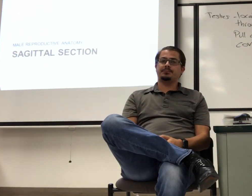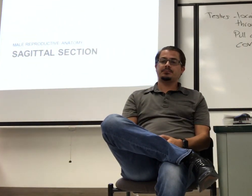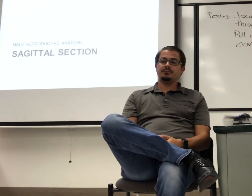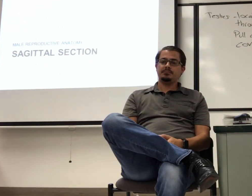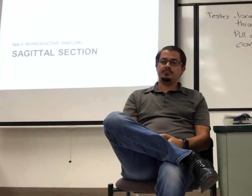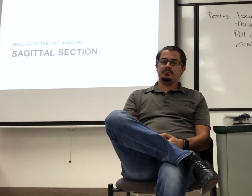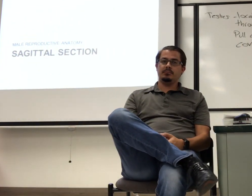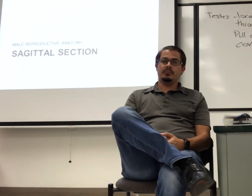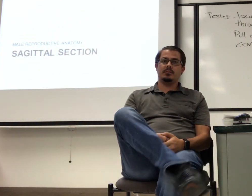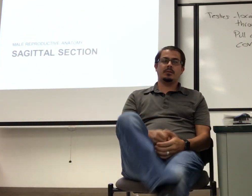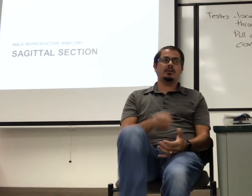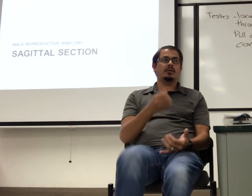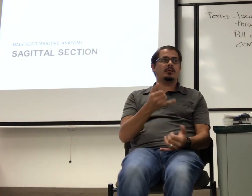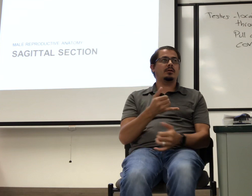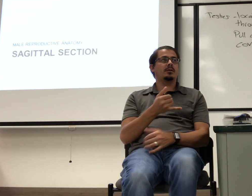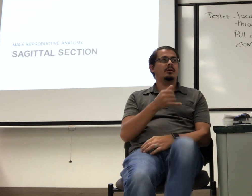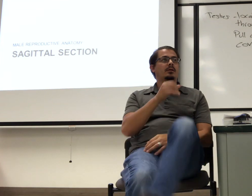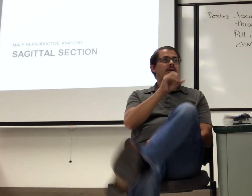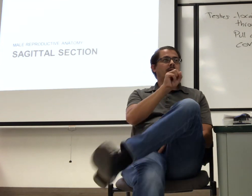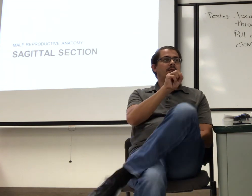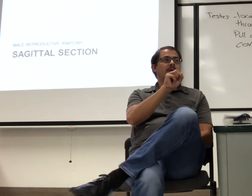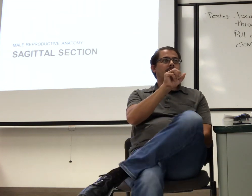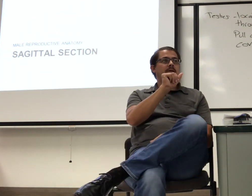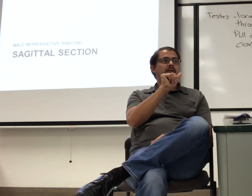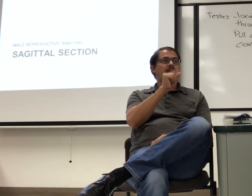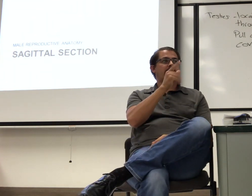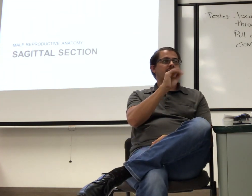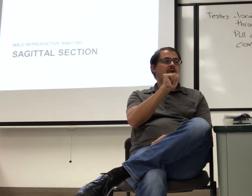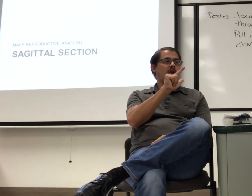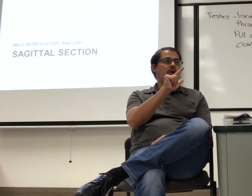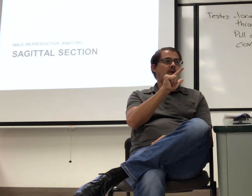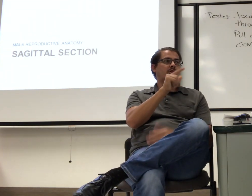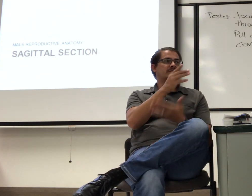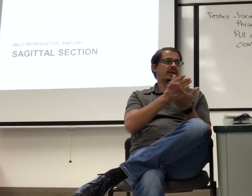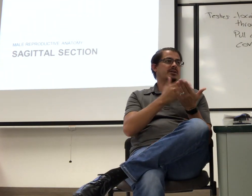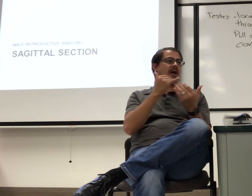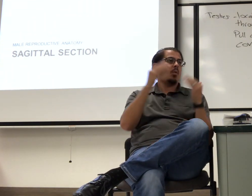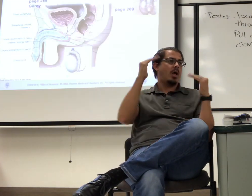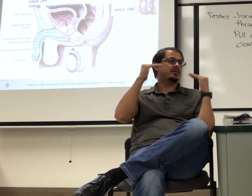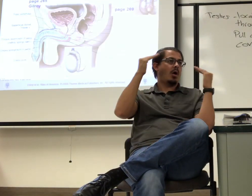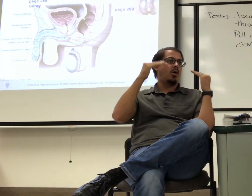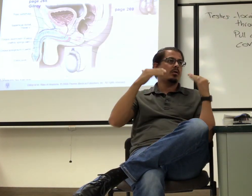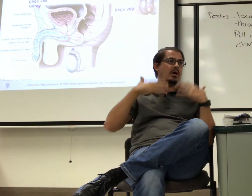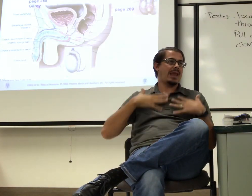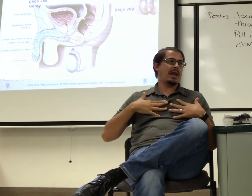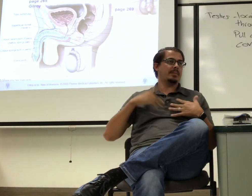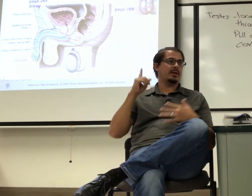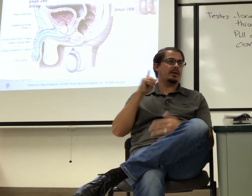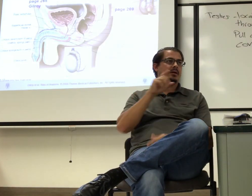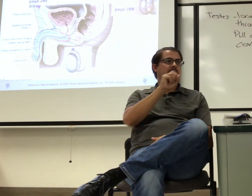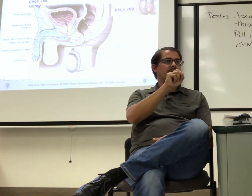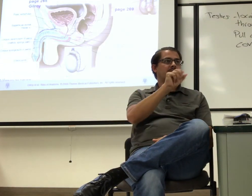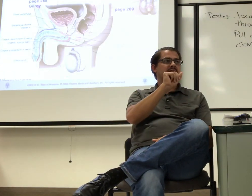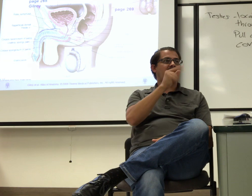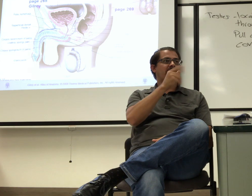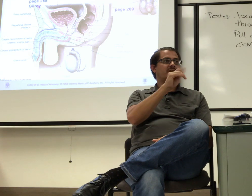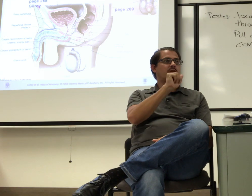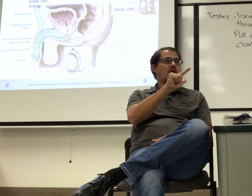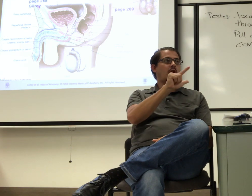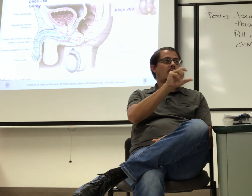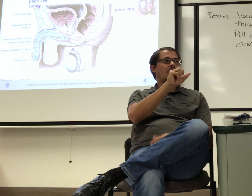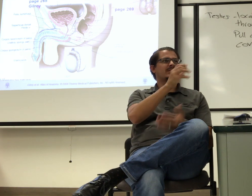All right, sagittal section. So let's get to the adult anatomy. And here's the sagittal section. That's a